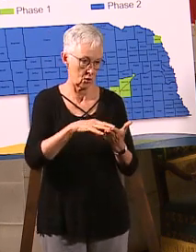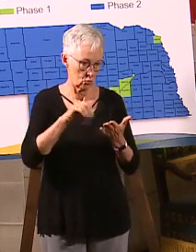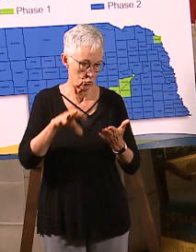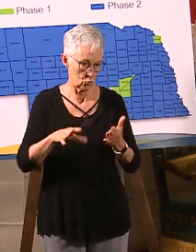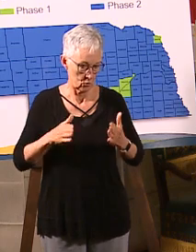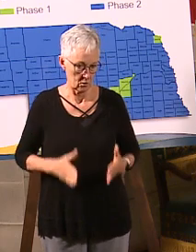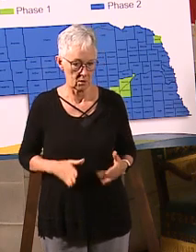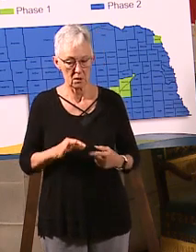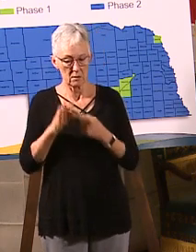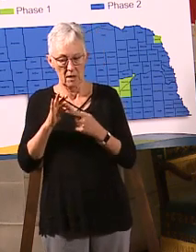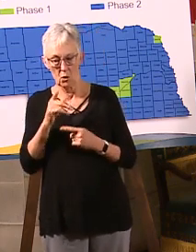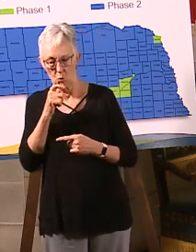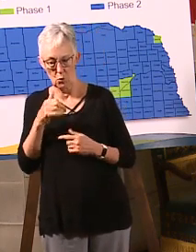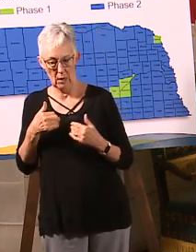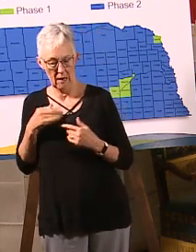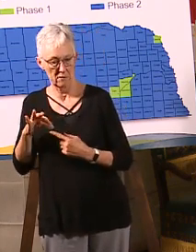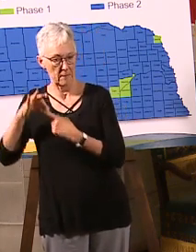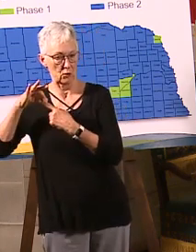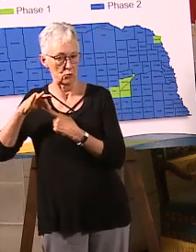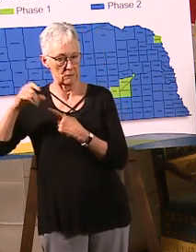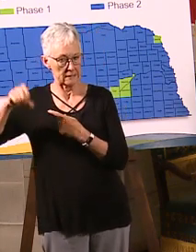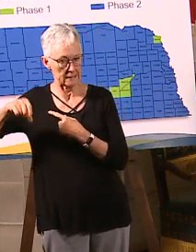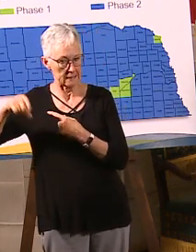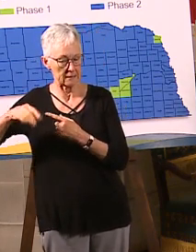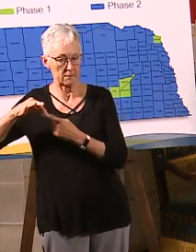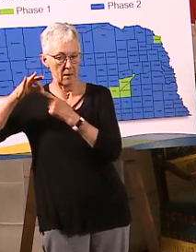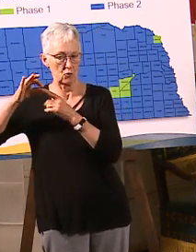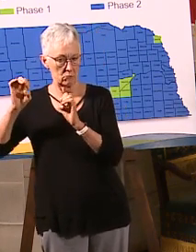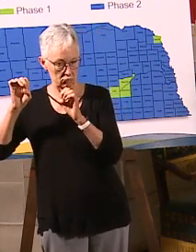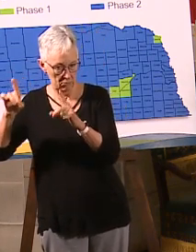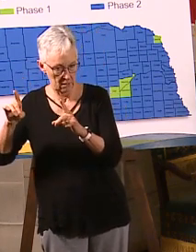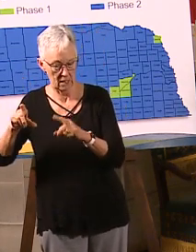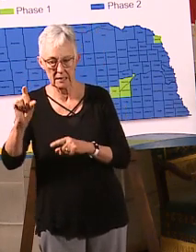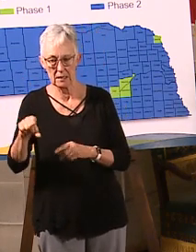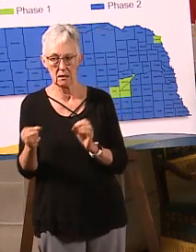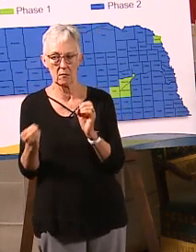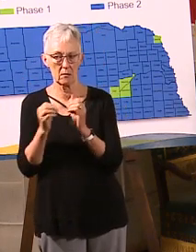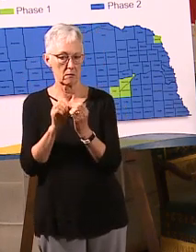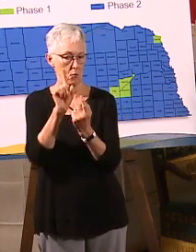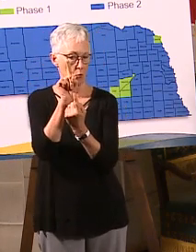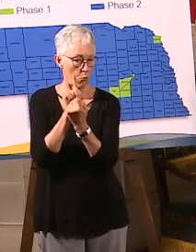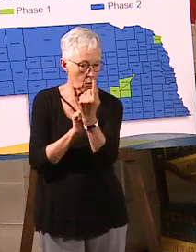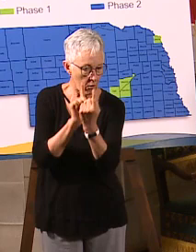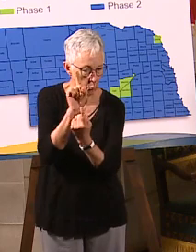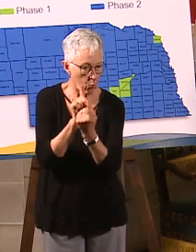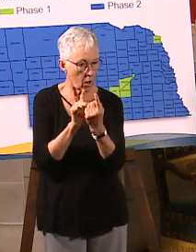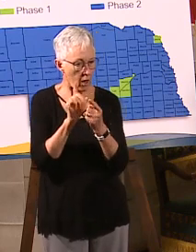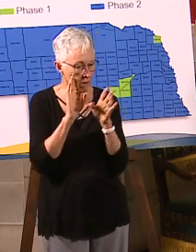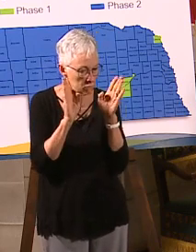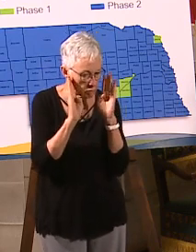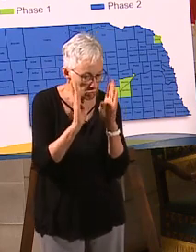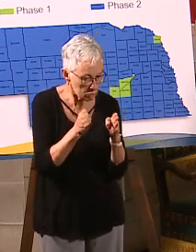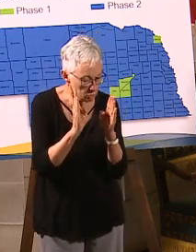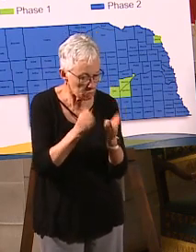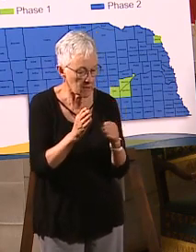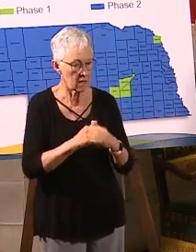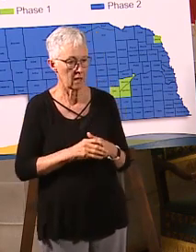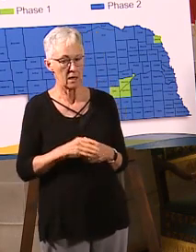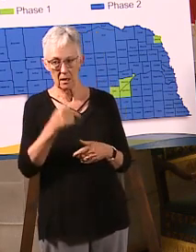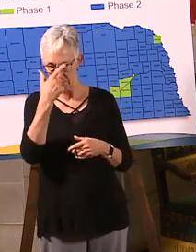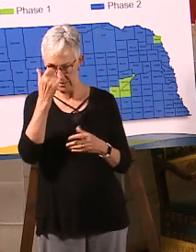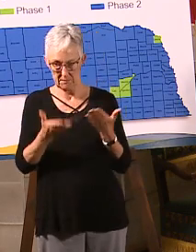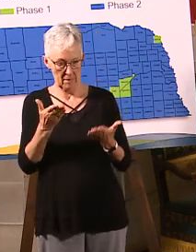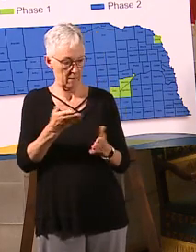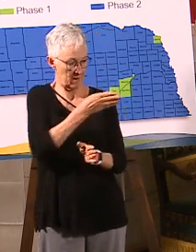need some one-on-one attention, serving students that maybe have been in a position where this remote learning environment was not ideal,